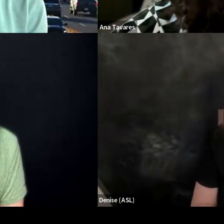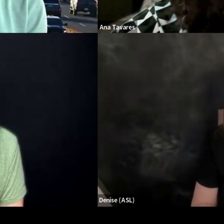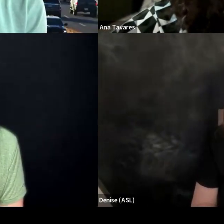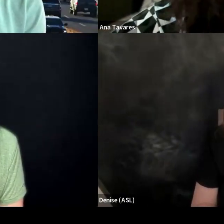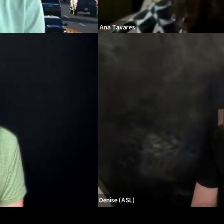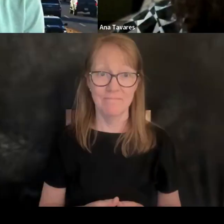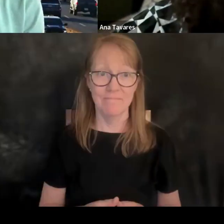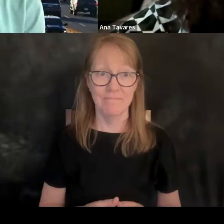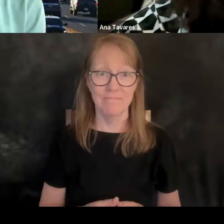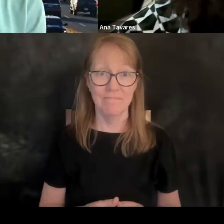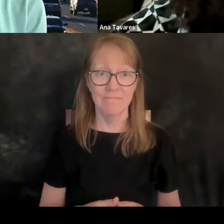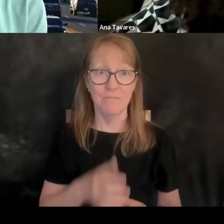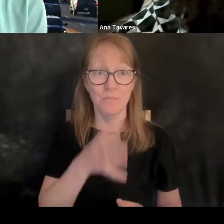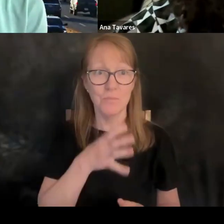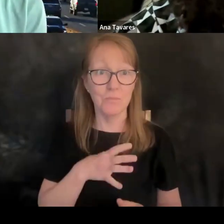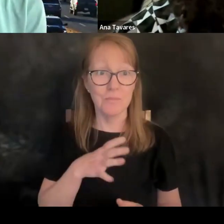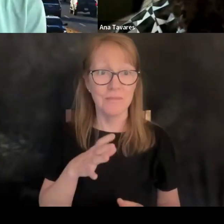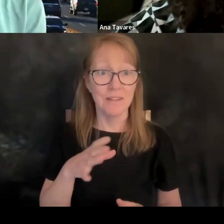Hello, Hello.